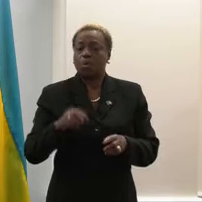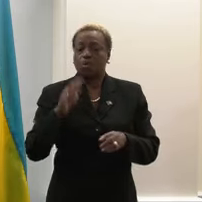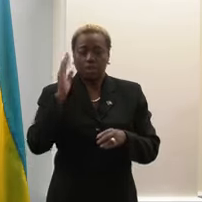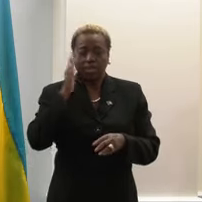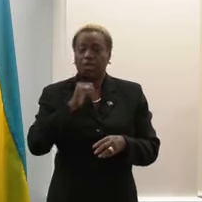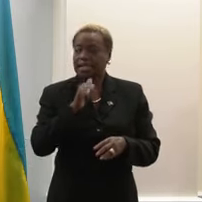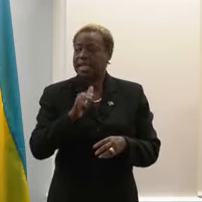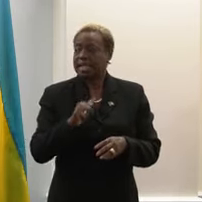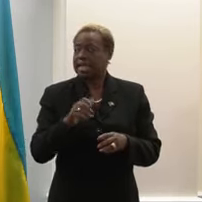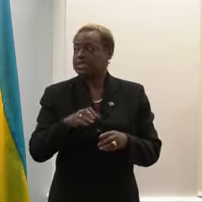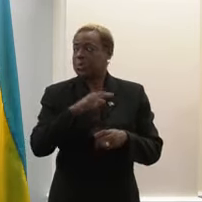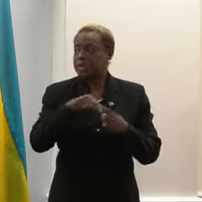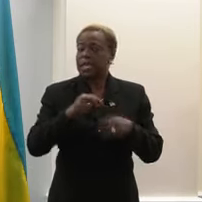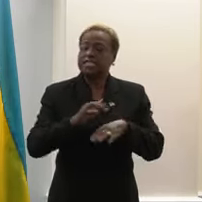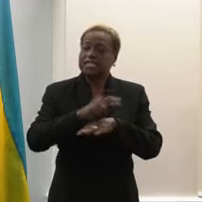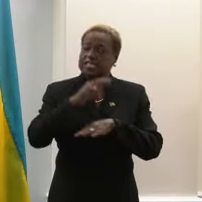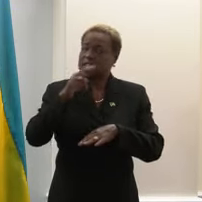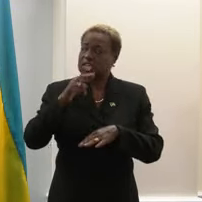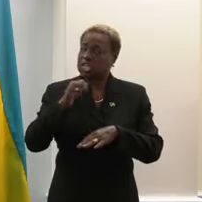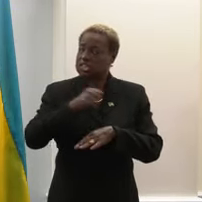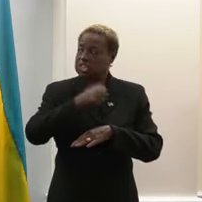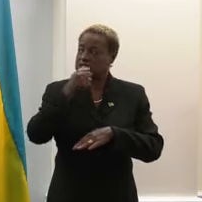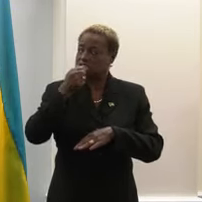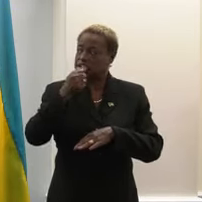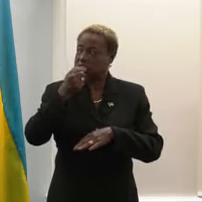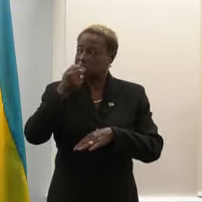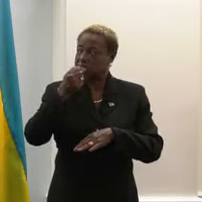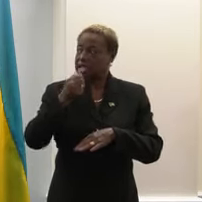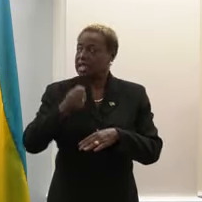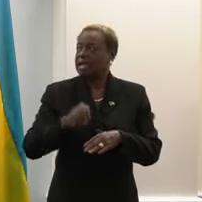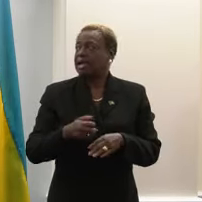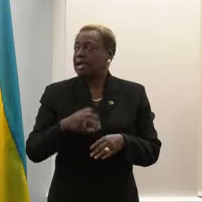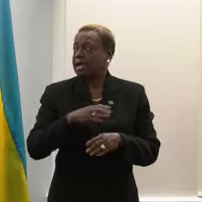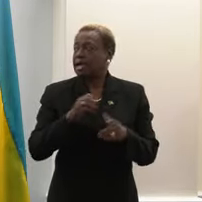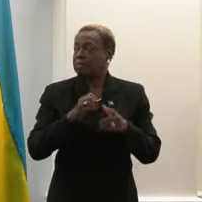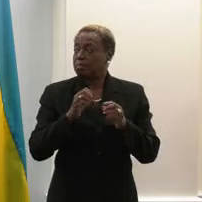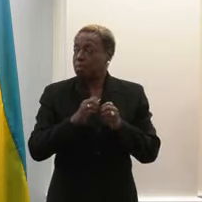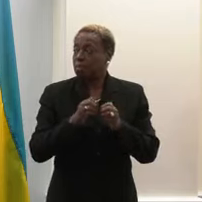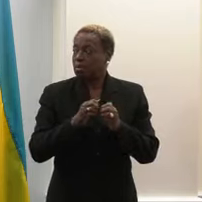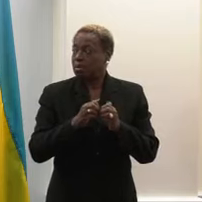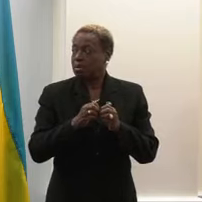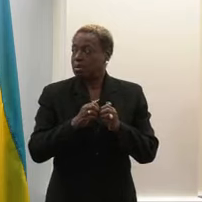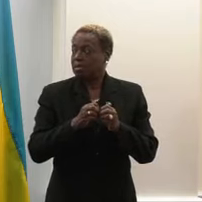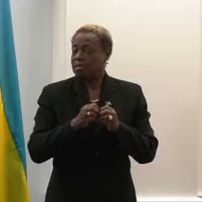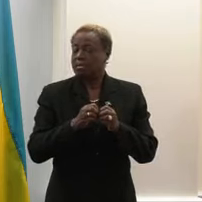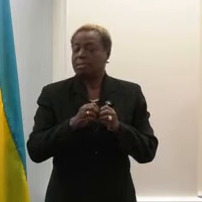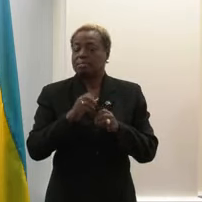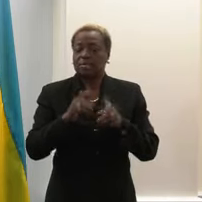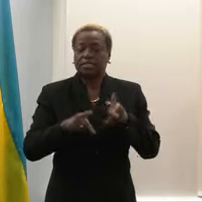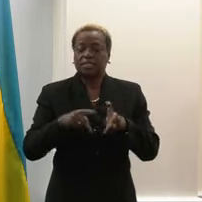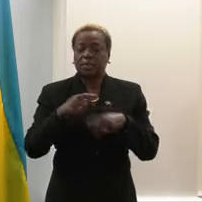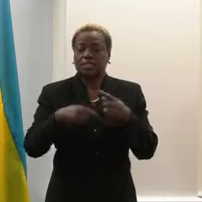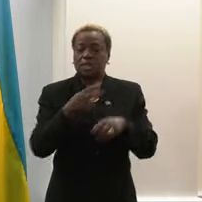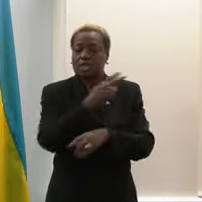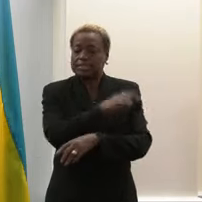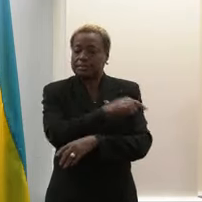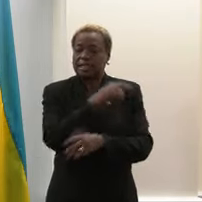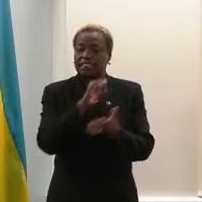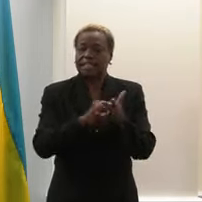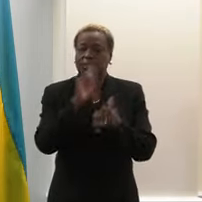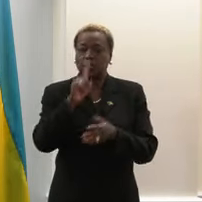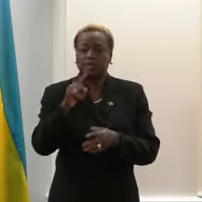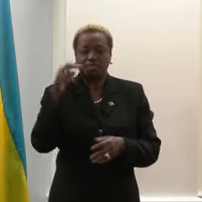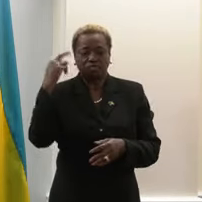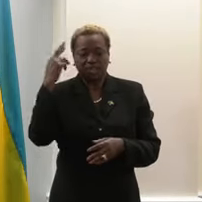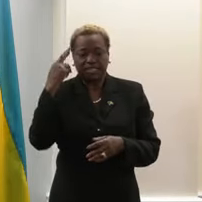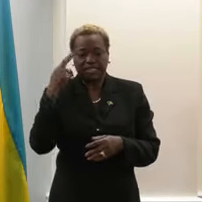surge in cases period, and even more so cases requiring hospitalization. That is one of the